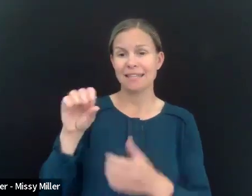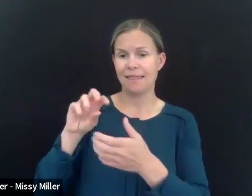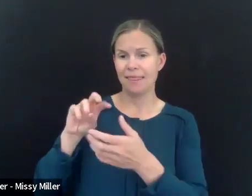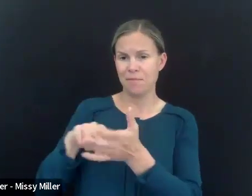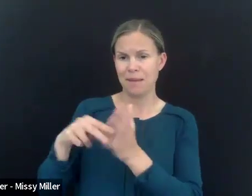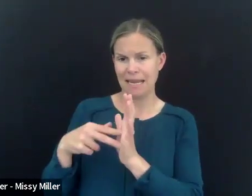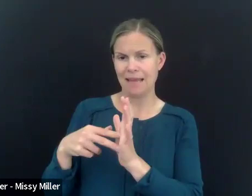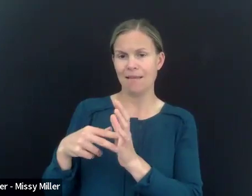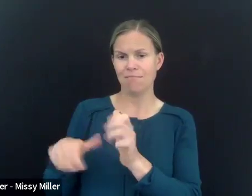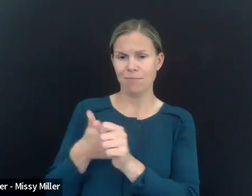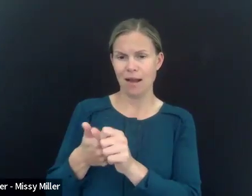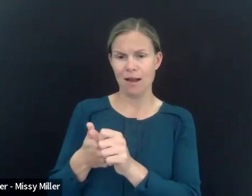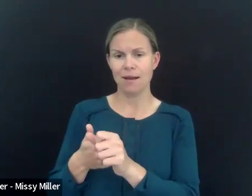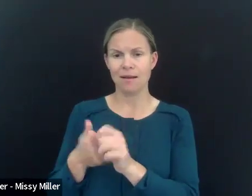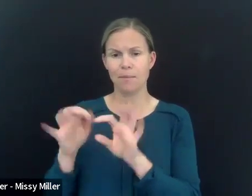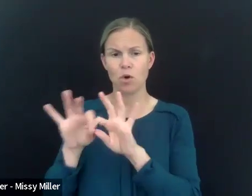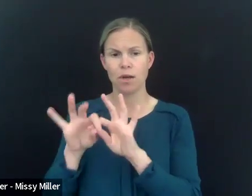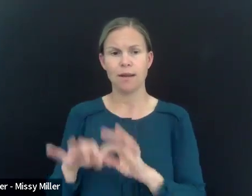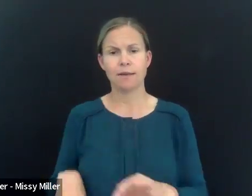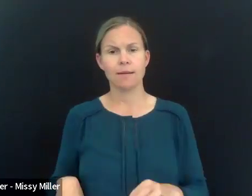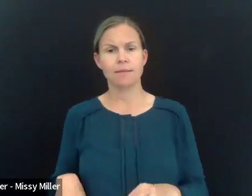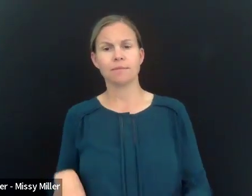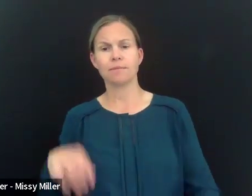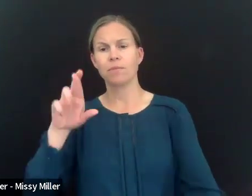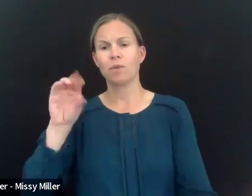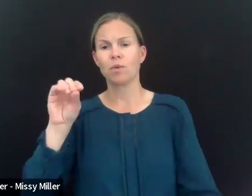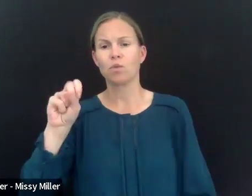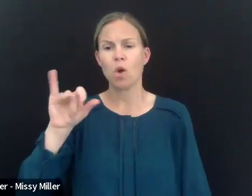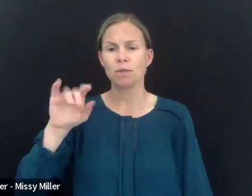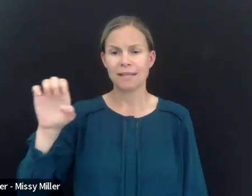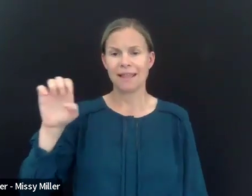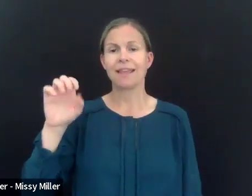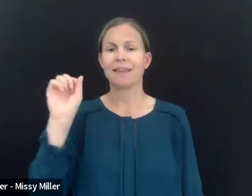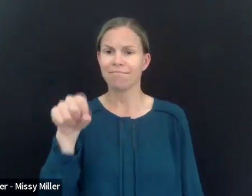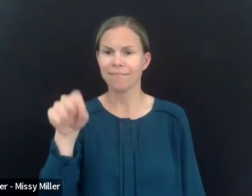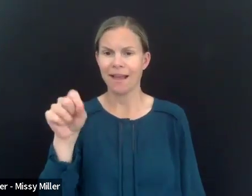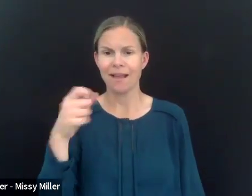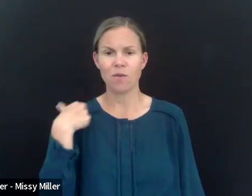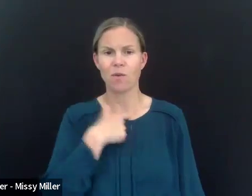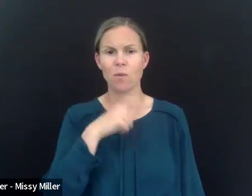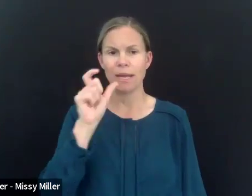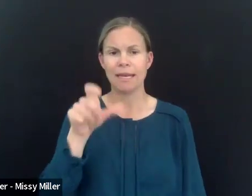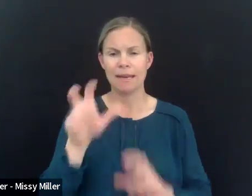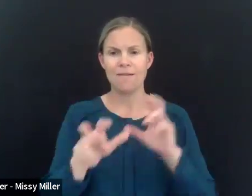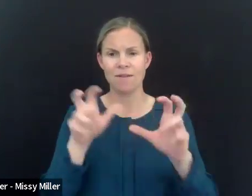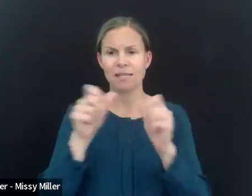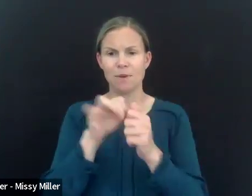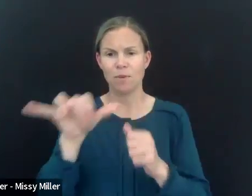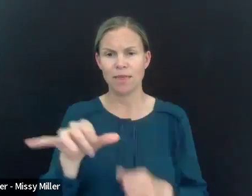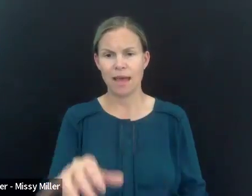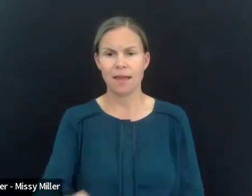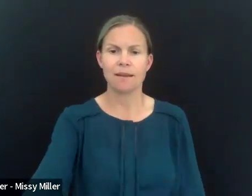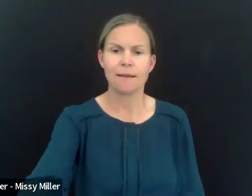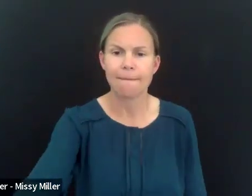Absolutely. And people are hearing you in the chat, Indra. Rosalie says, I agree with Indra. We need the investment. And Almitra said, Elephant